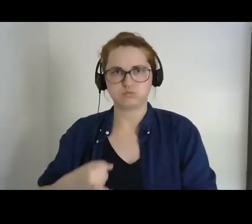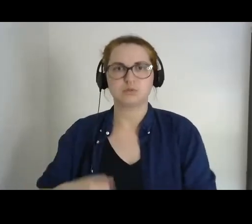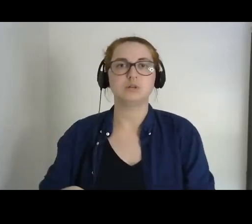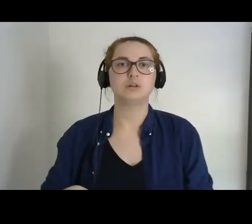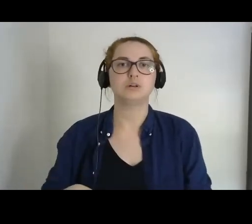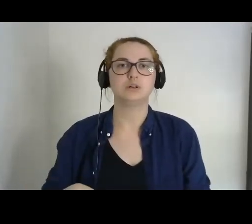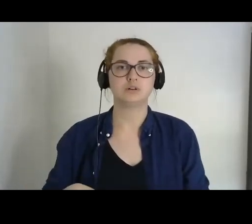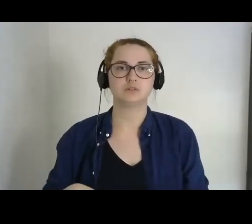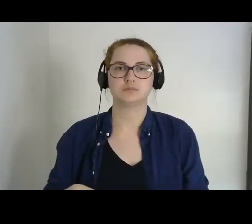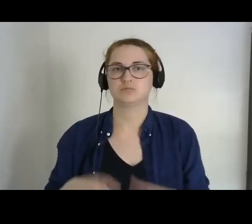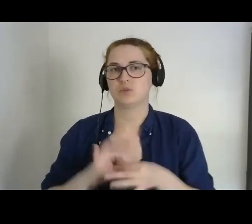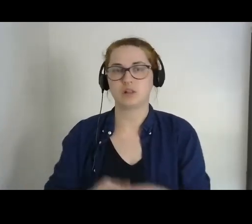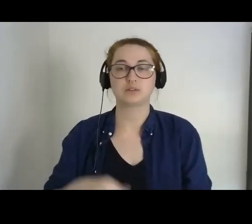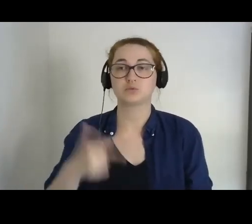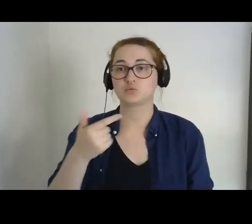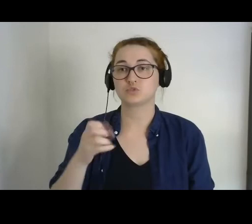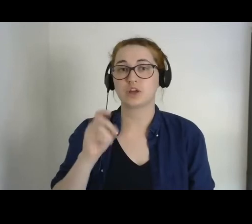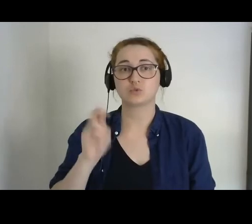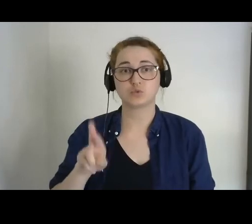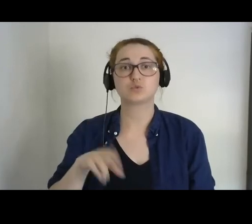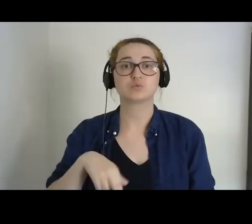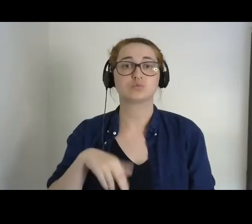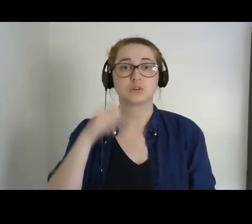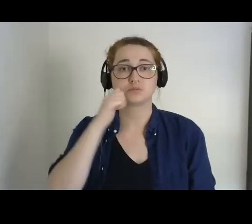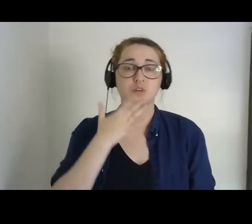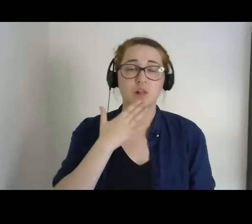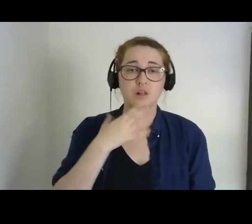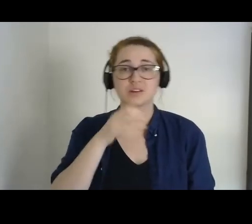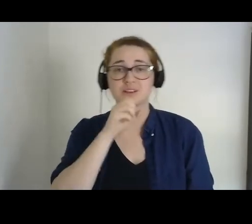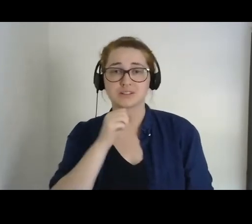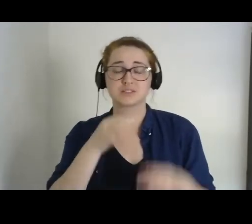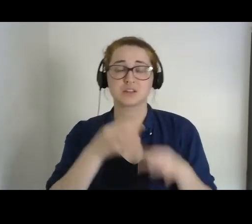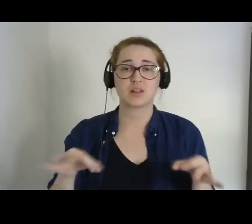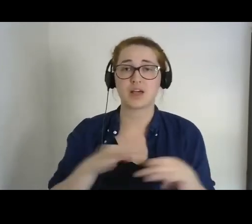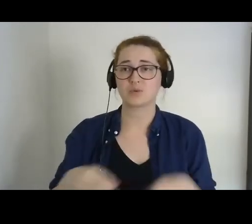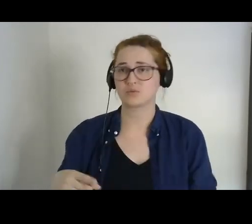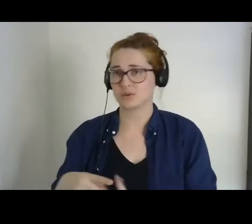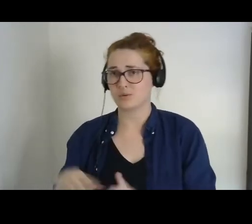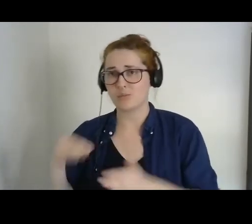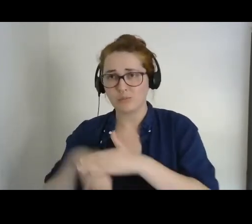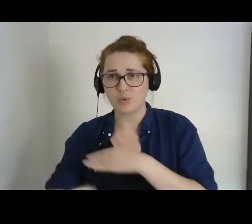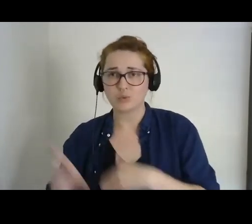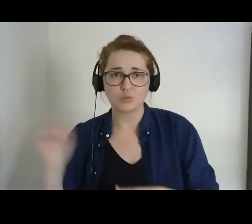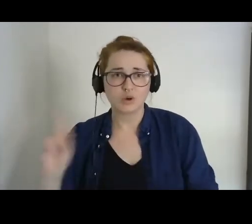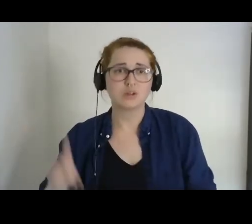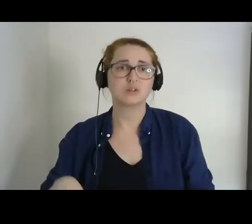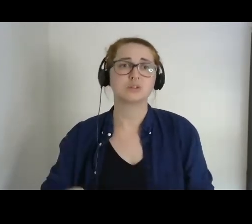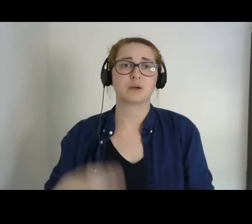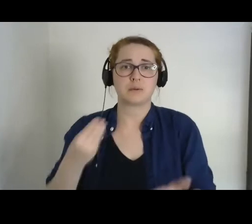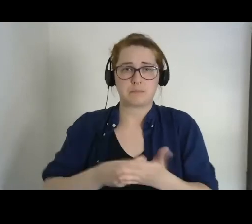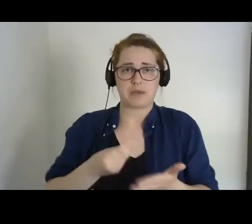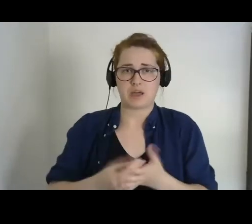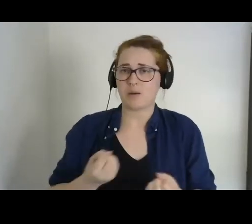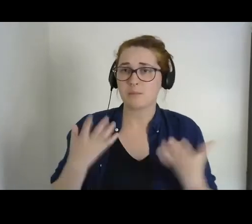race, age, language, place of origin, economic status, sexual orientation, and other